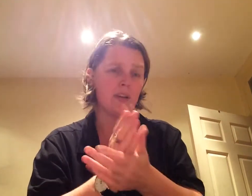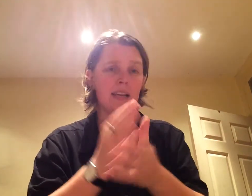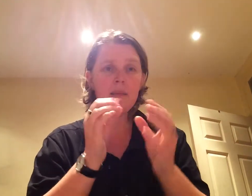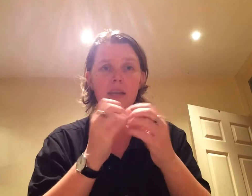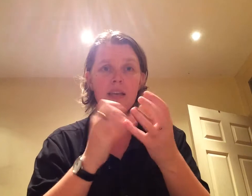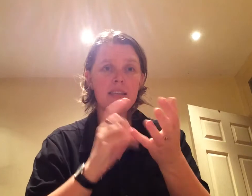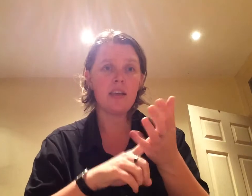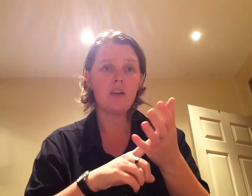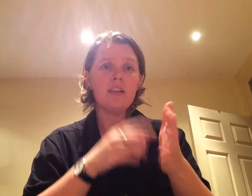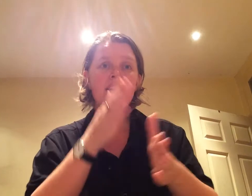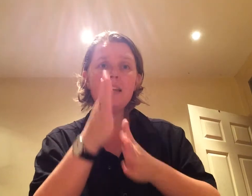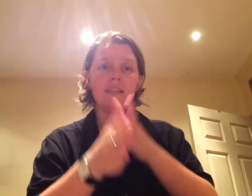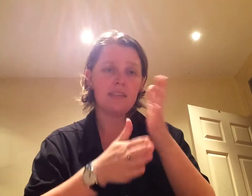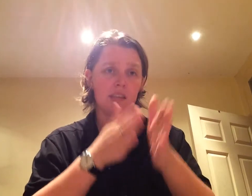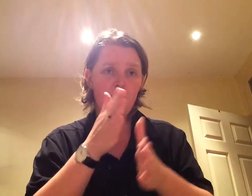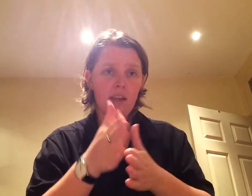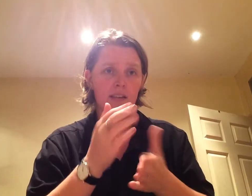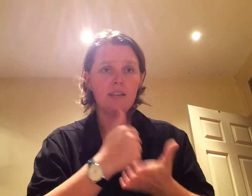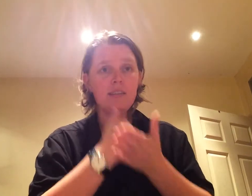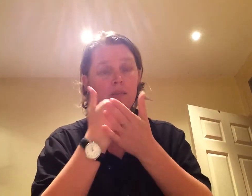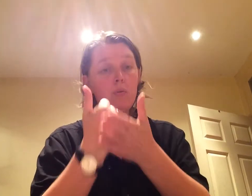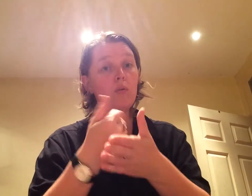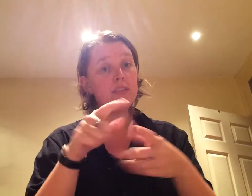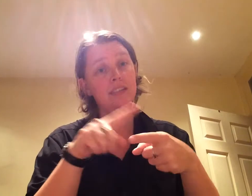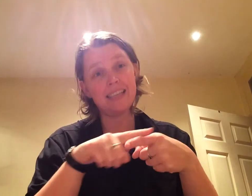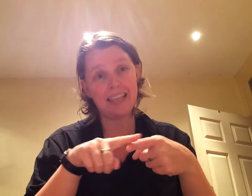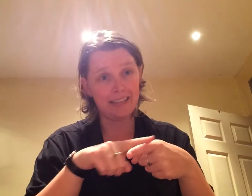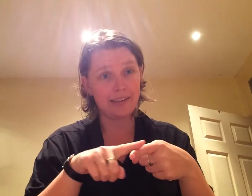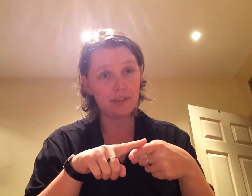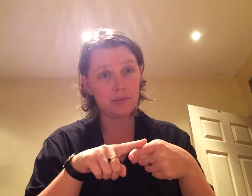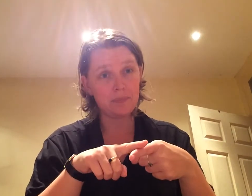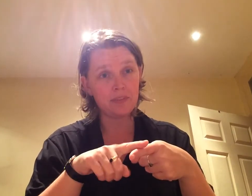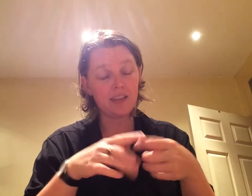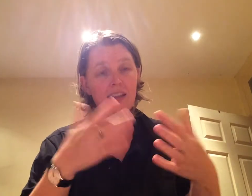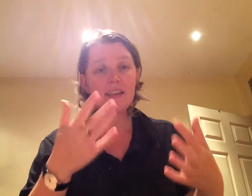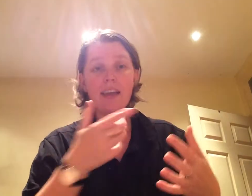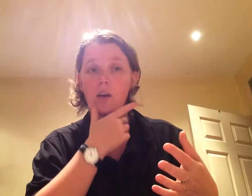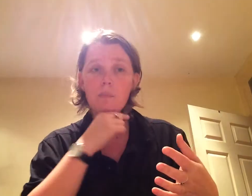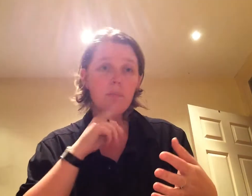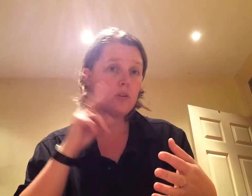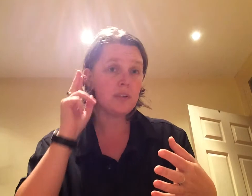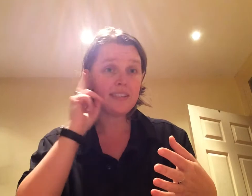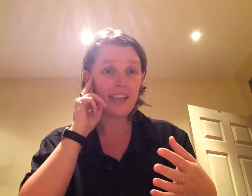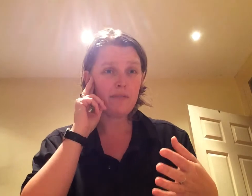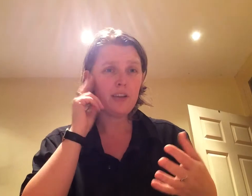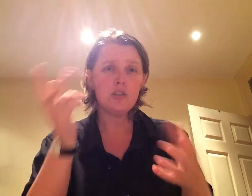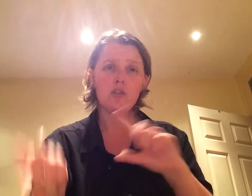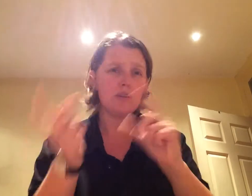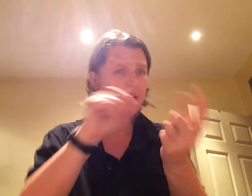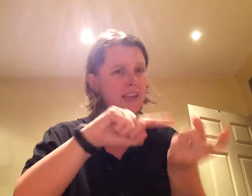really BSL, it is signed supported English. Now, people who are deaf sort of can